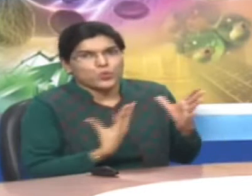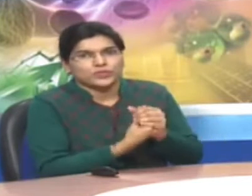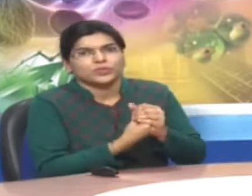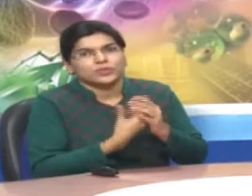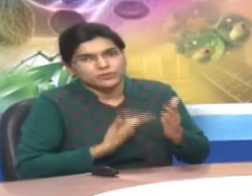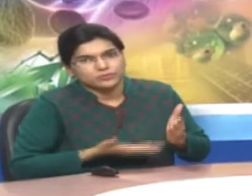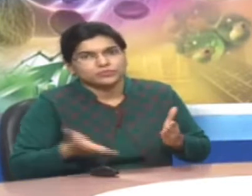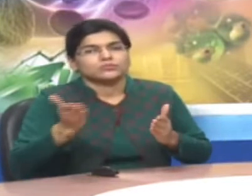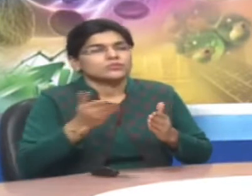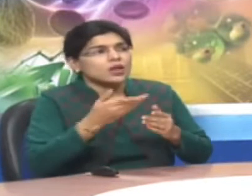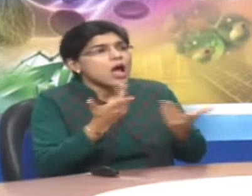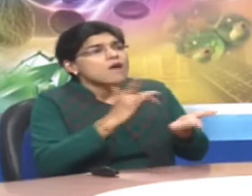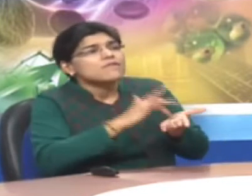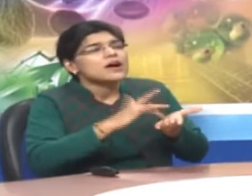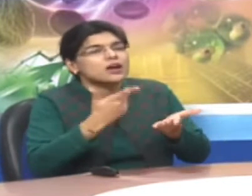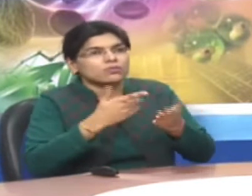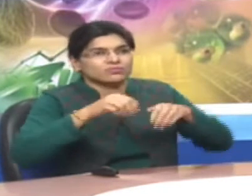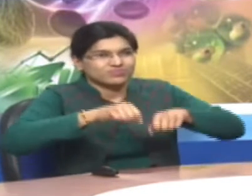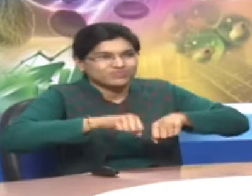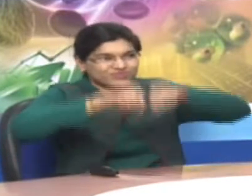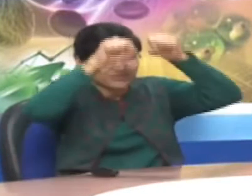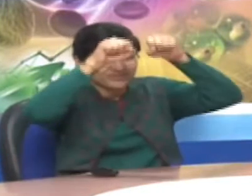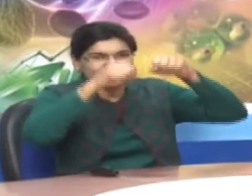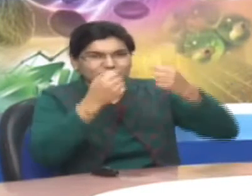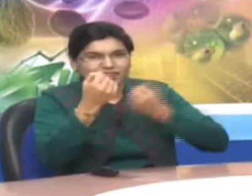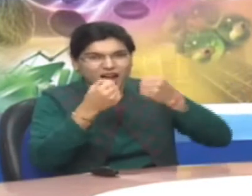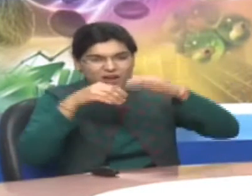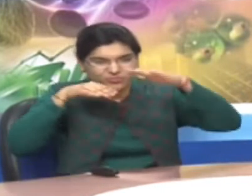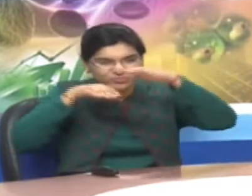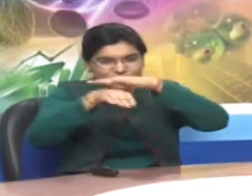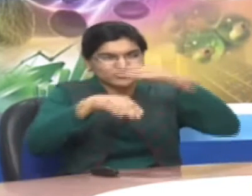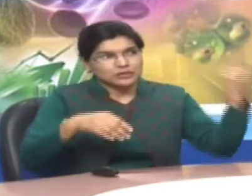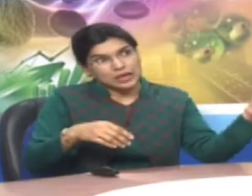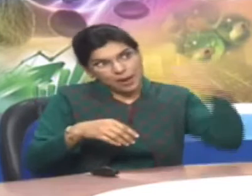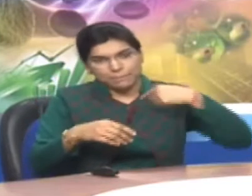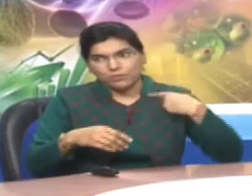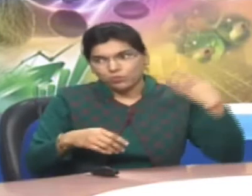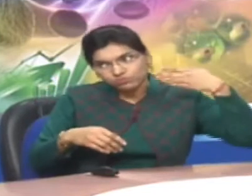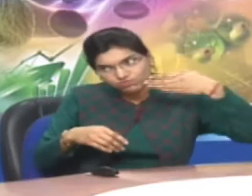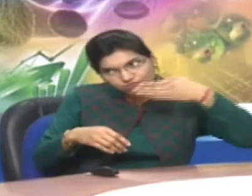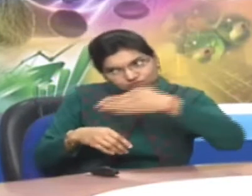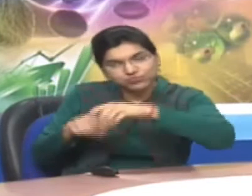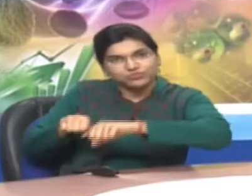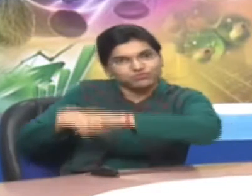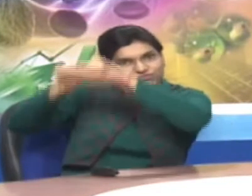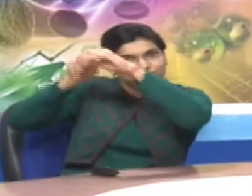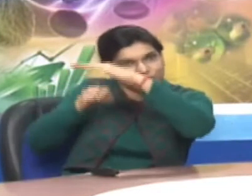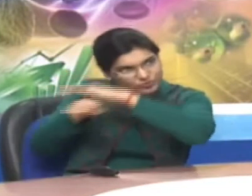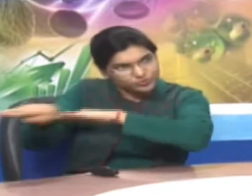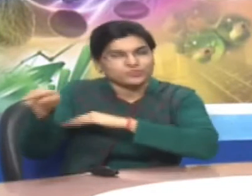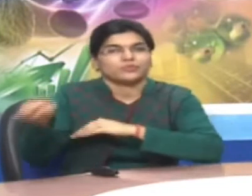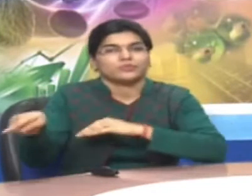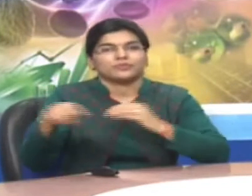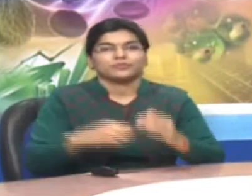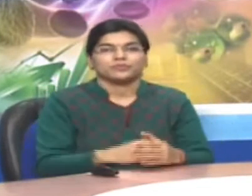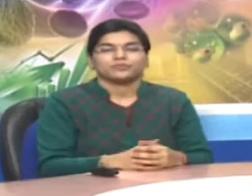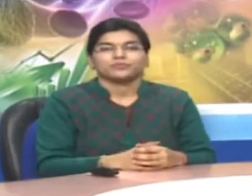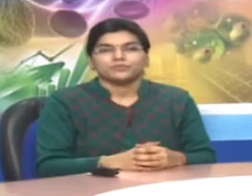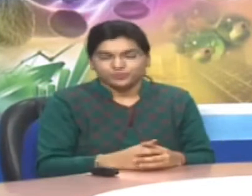that time, the telephone bell rings. "So come on, they're after us through here